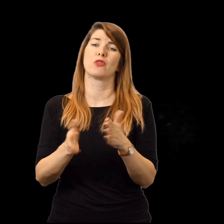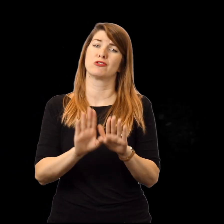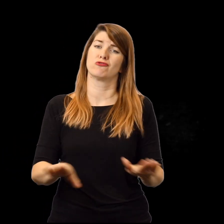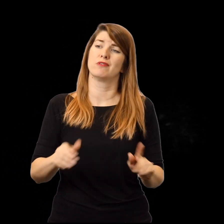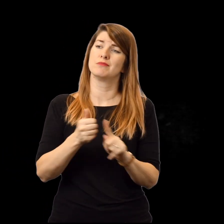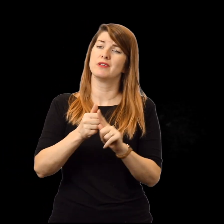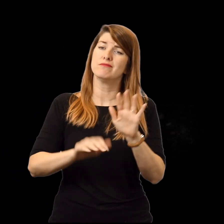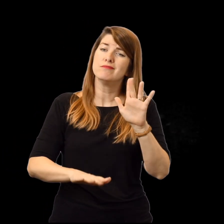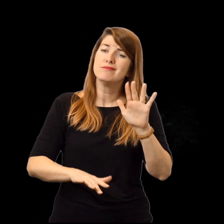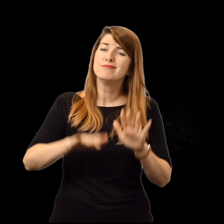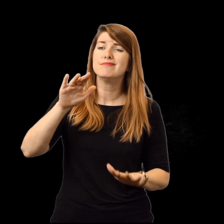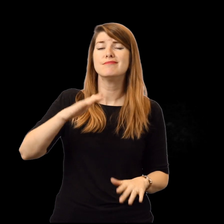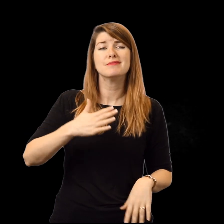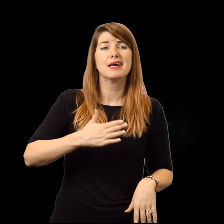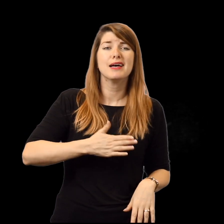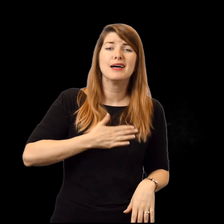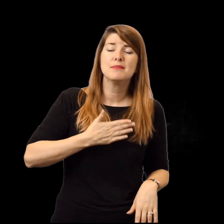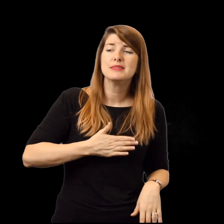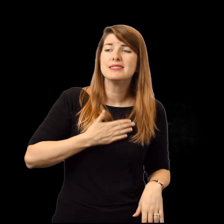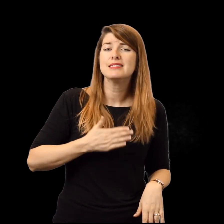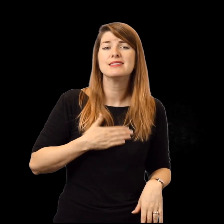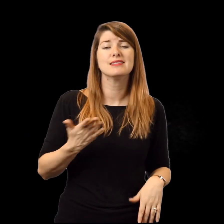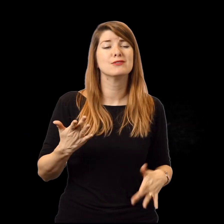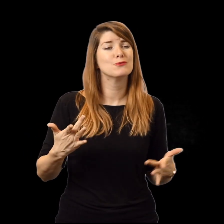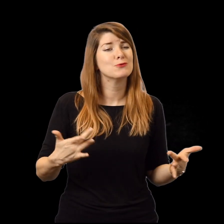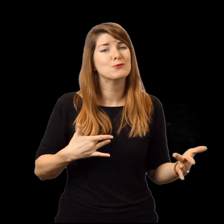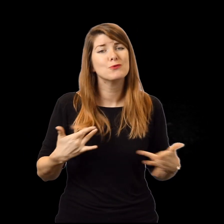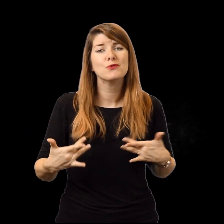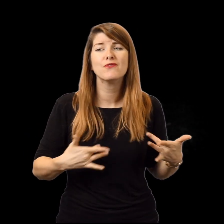Whether a child grows up happy,